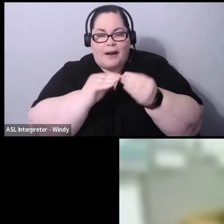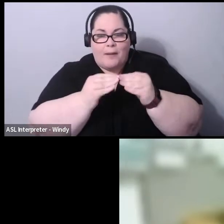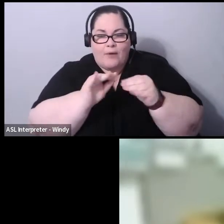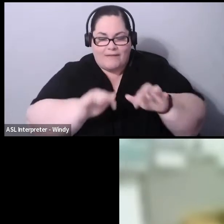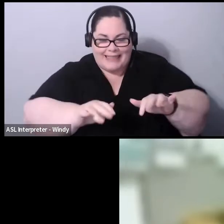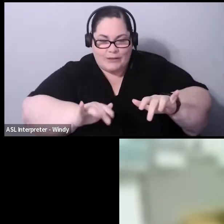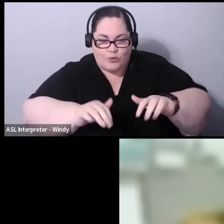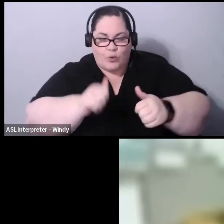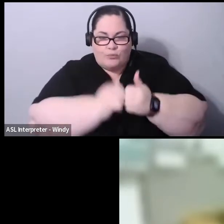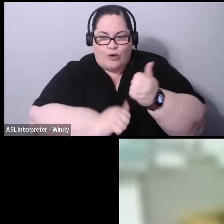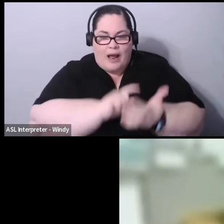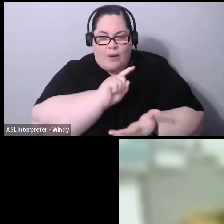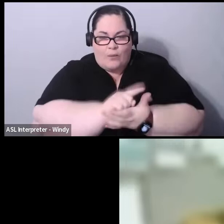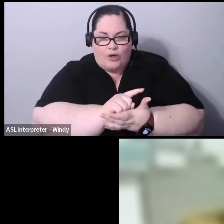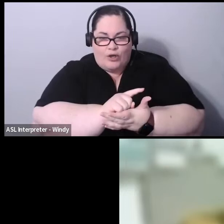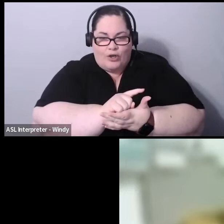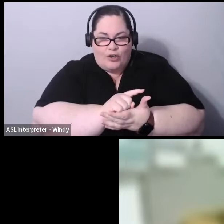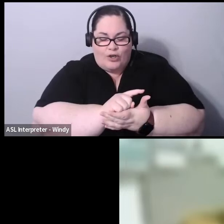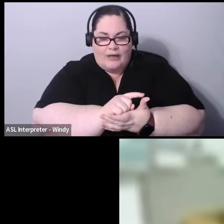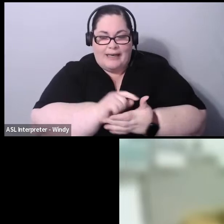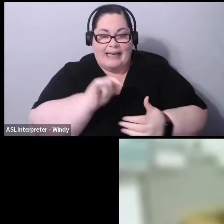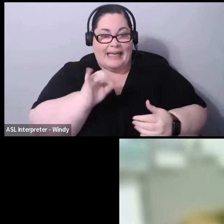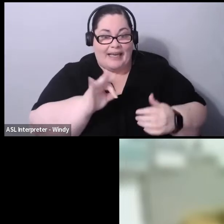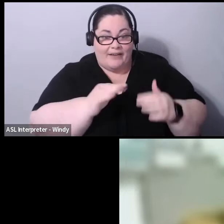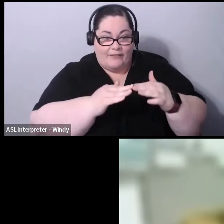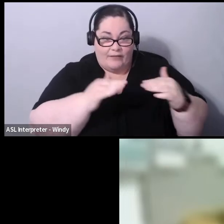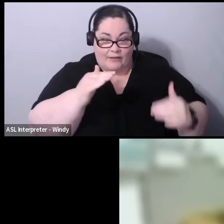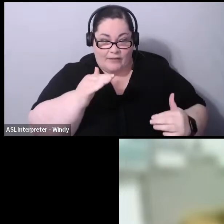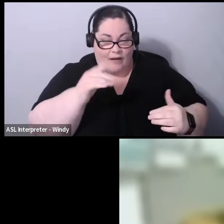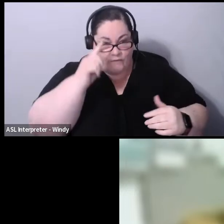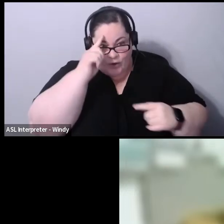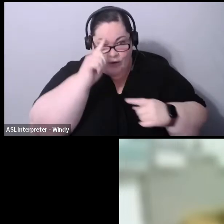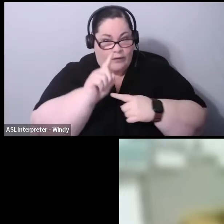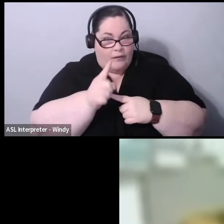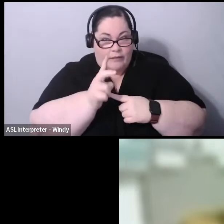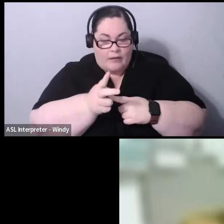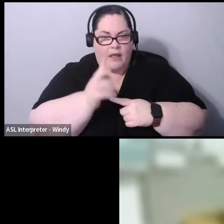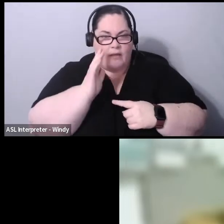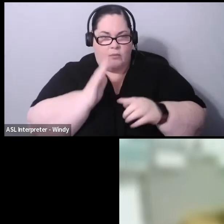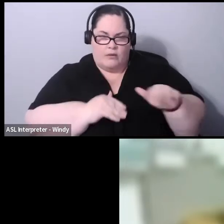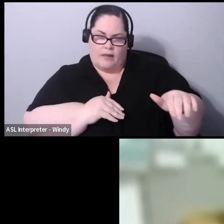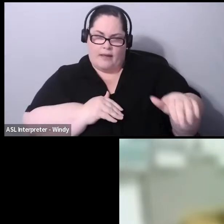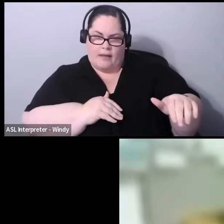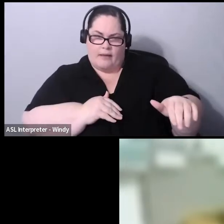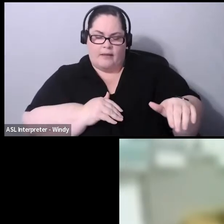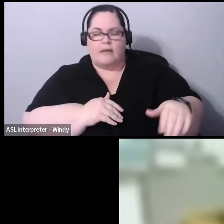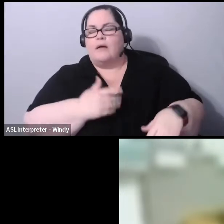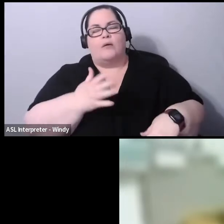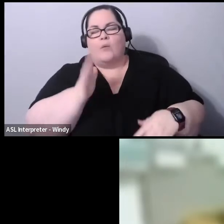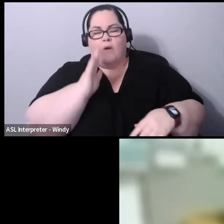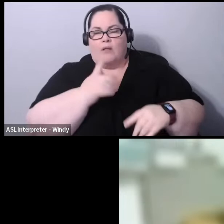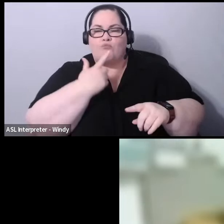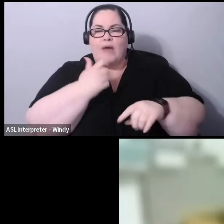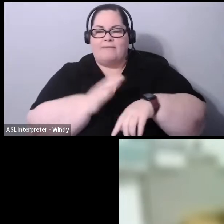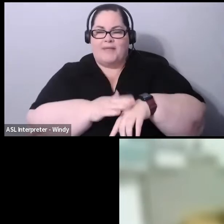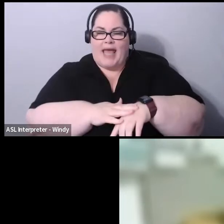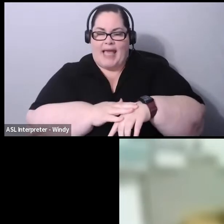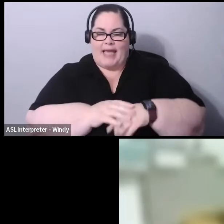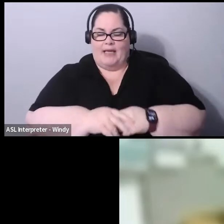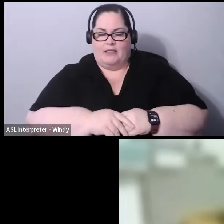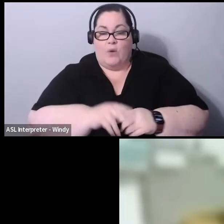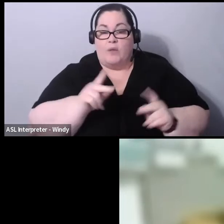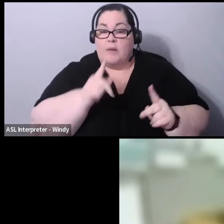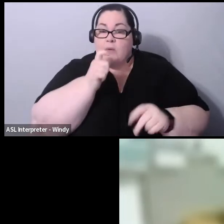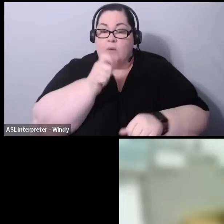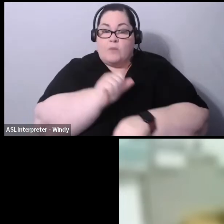hour. And if they don't see any for a couple of minutes, then they will red flag it. So the people I've met who are working